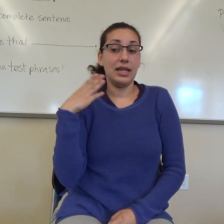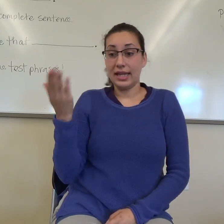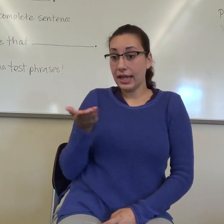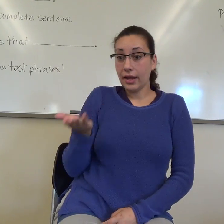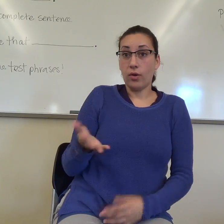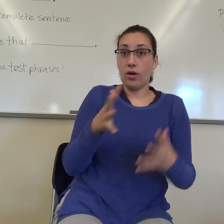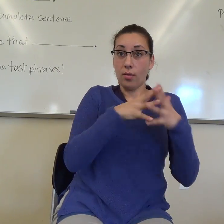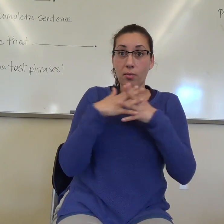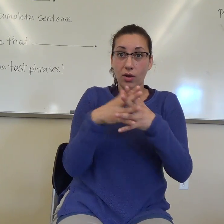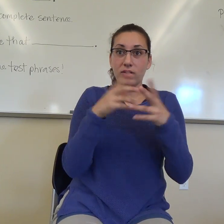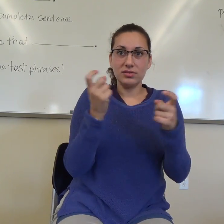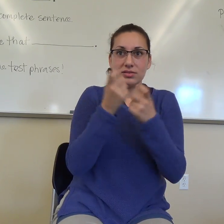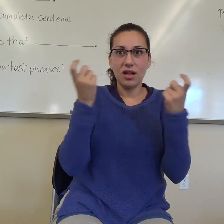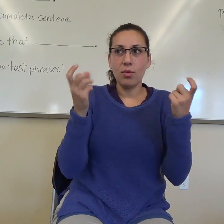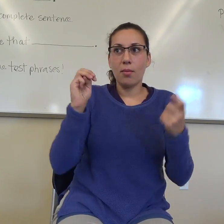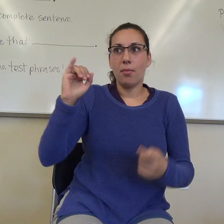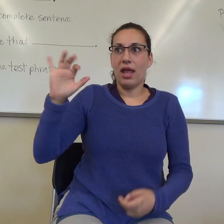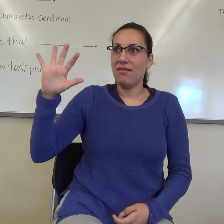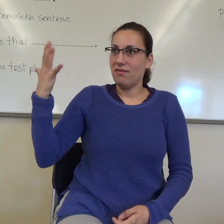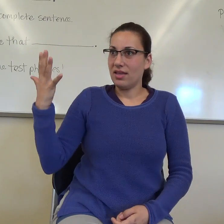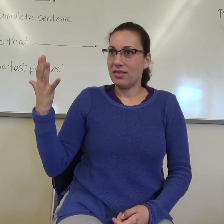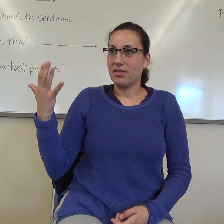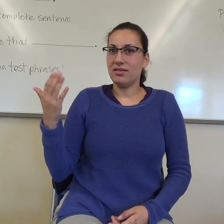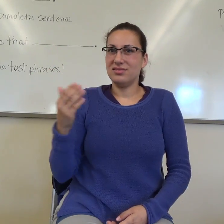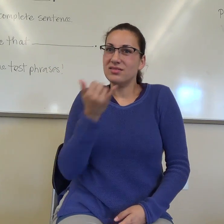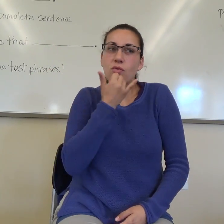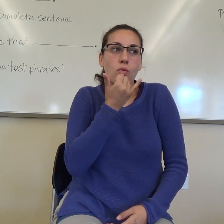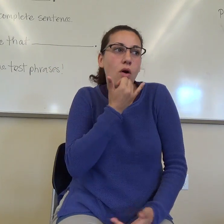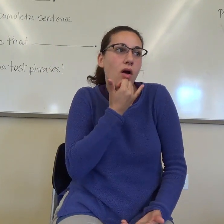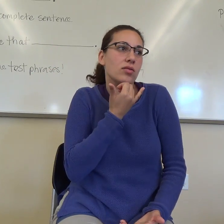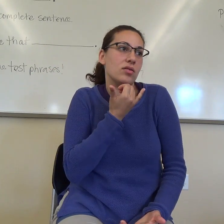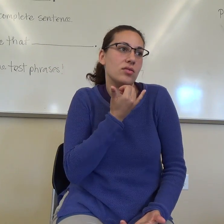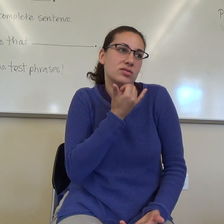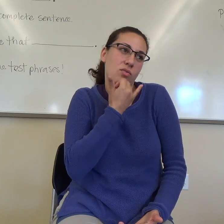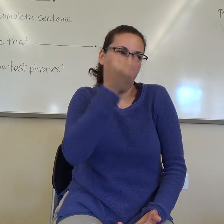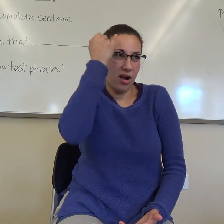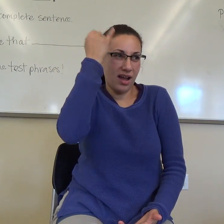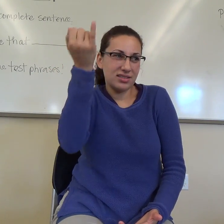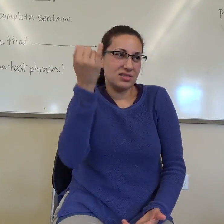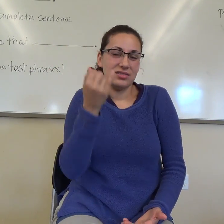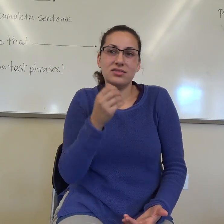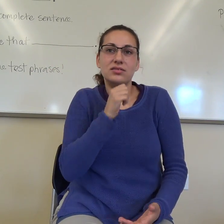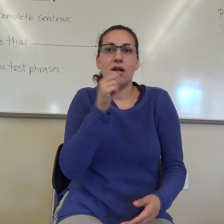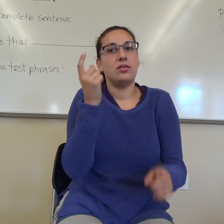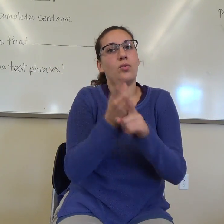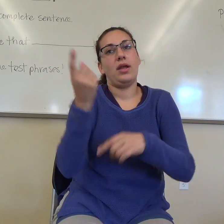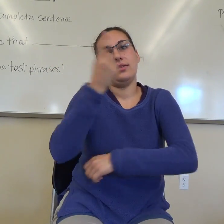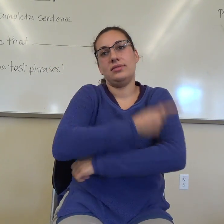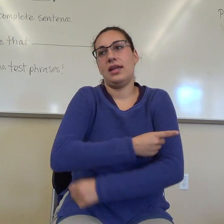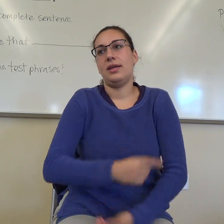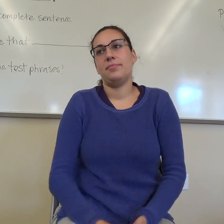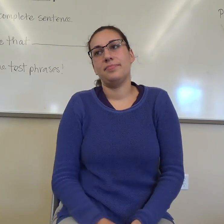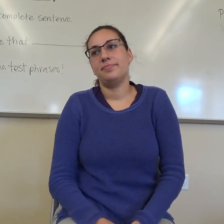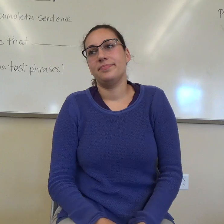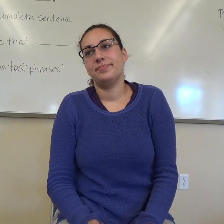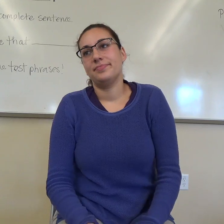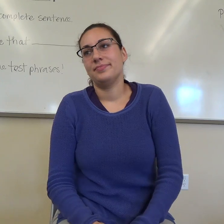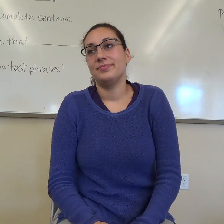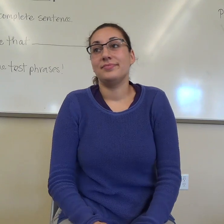like, they have the wrong idea, they Yeah. don't know prior knowledge, that's not a celebration. I know, yeah, I know, it's